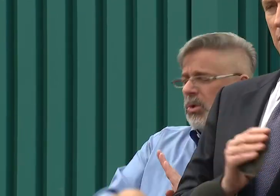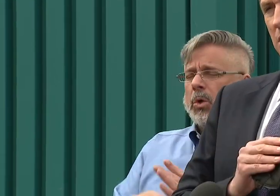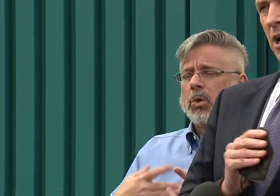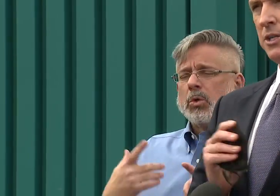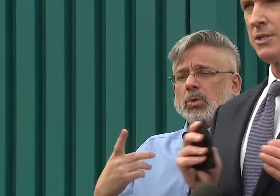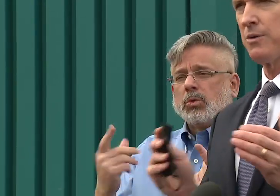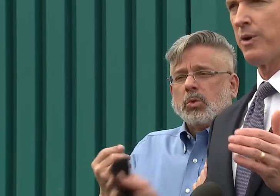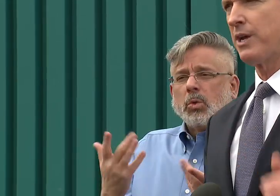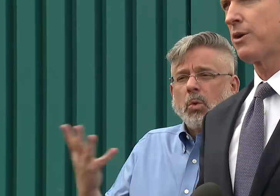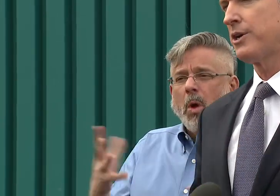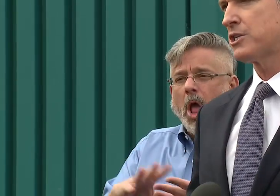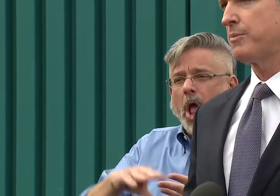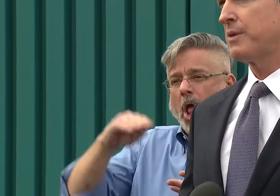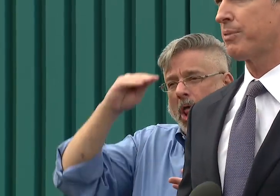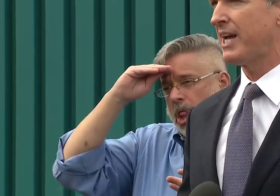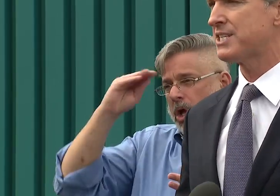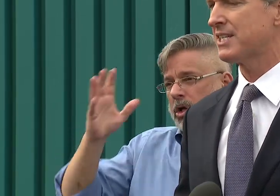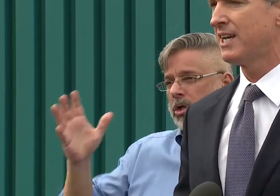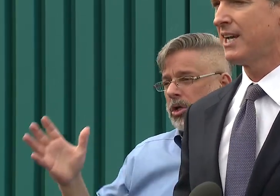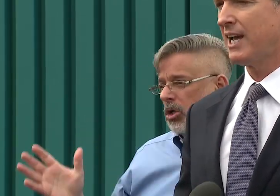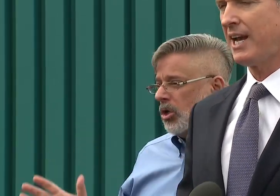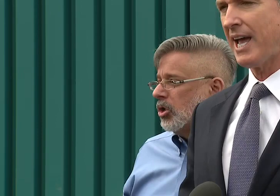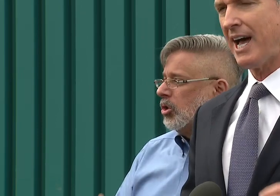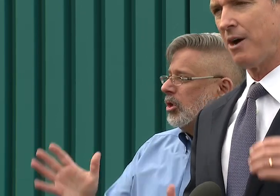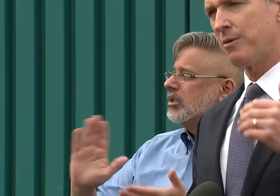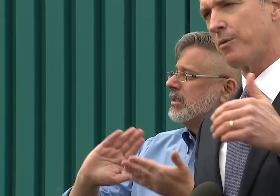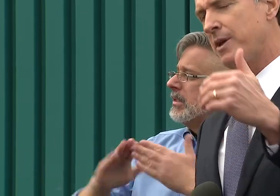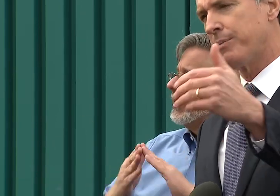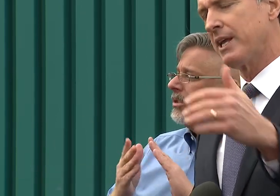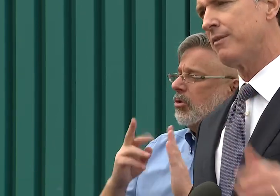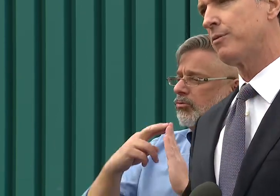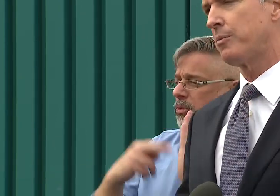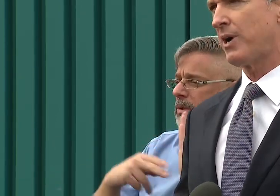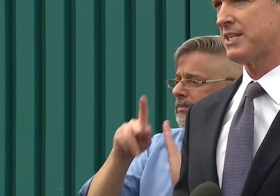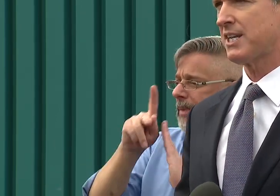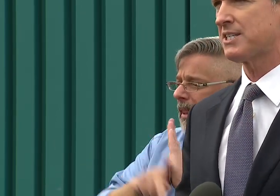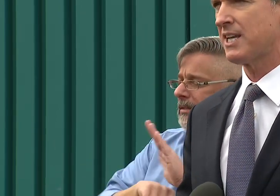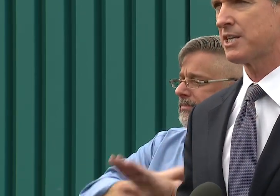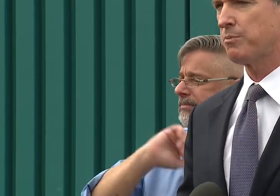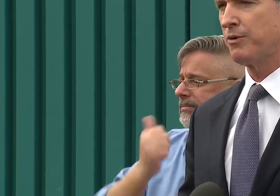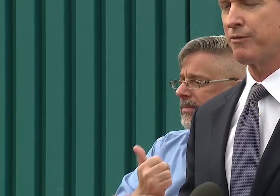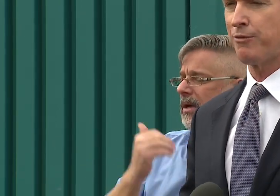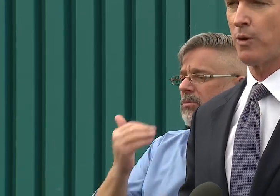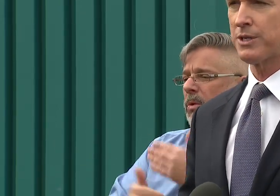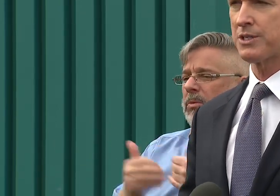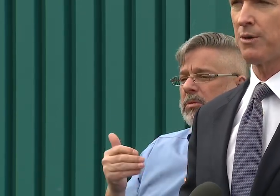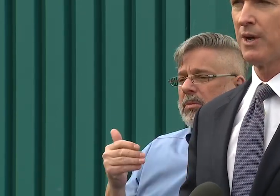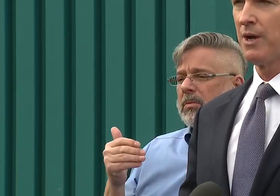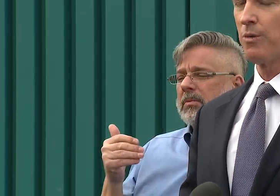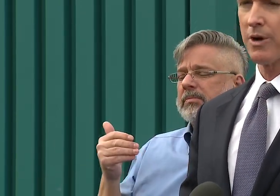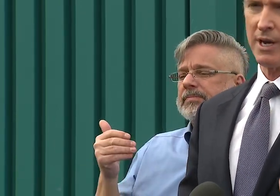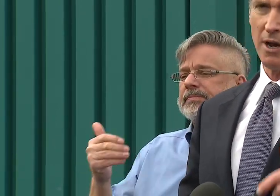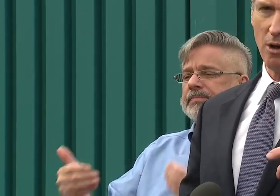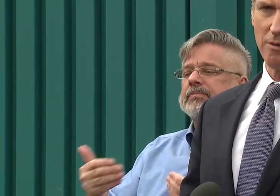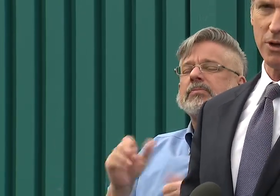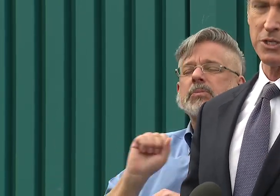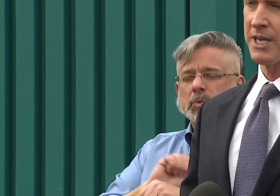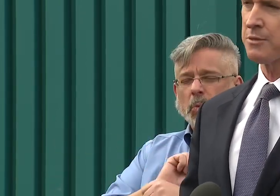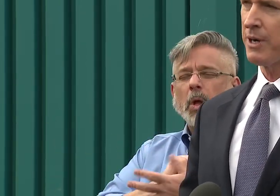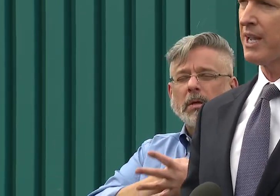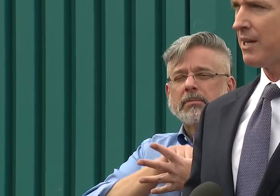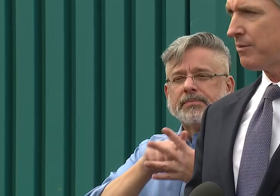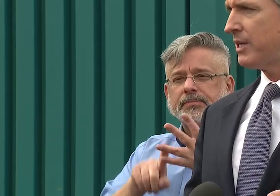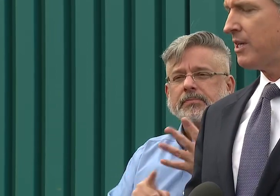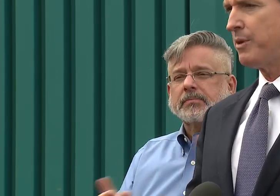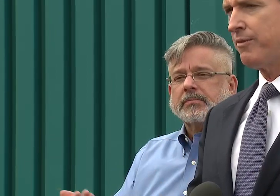what protocols we encourage to be in place, and how we believe we'll process things moving forward. So working on all of those